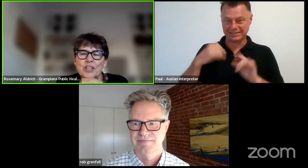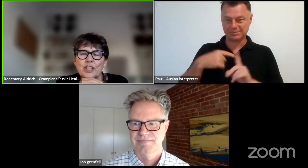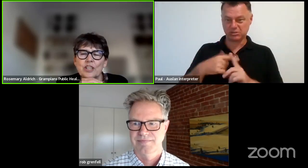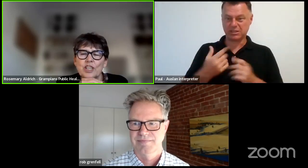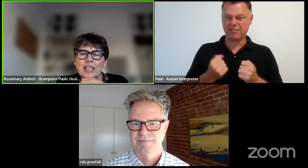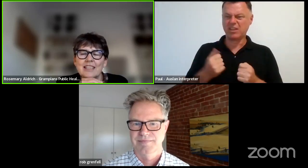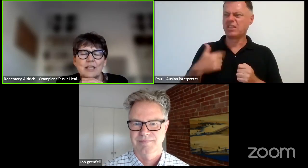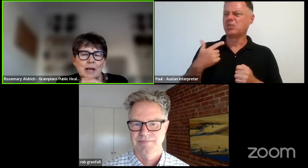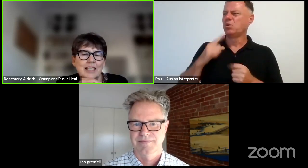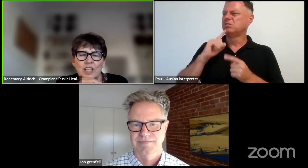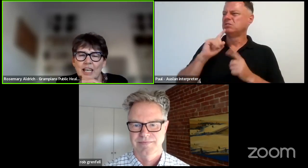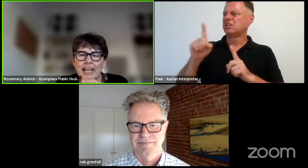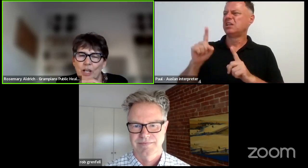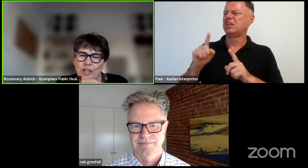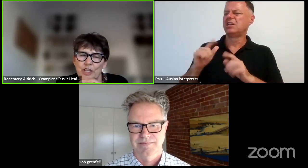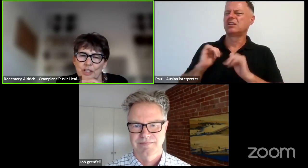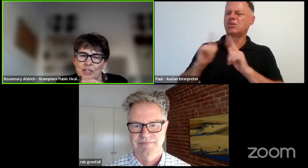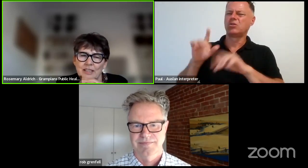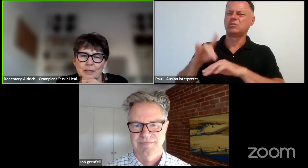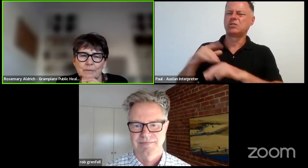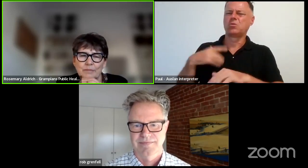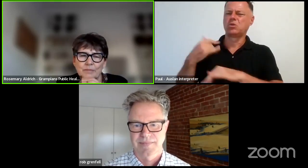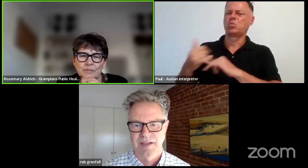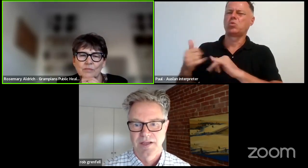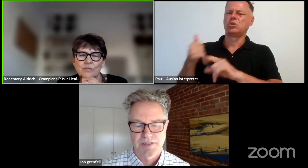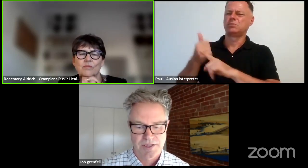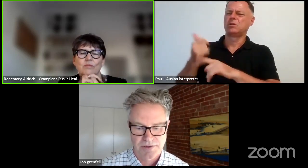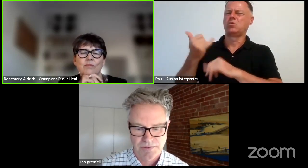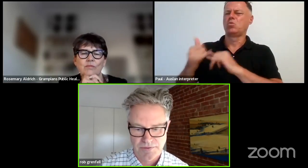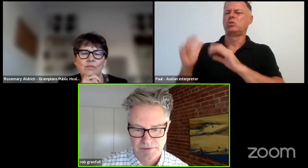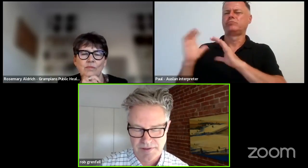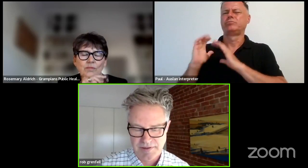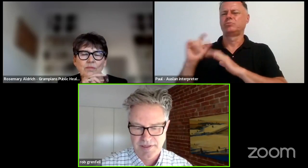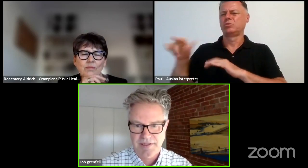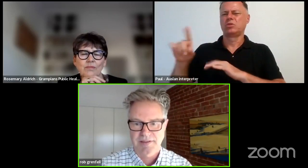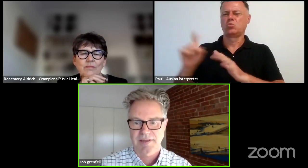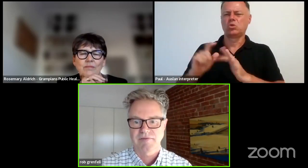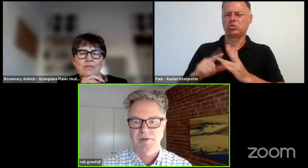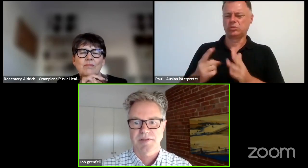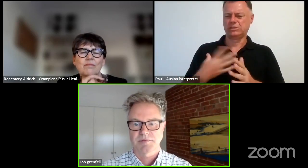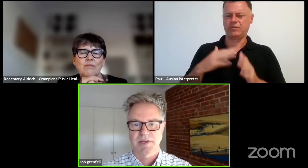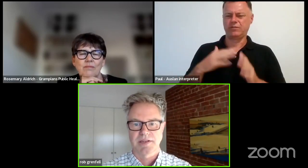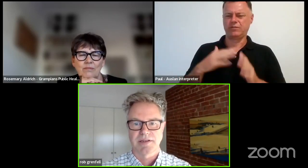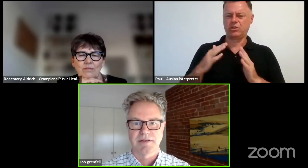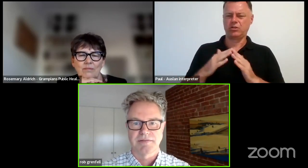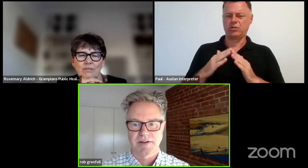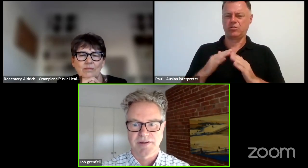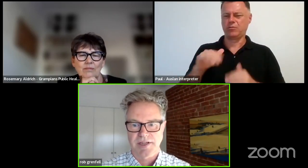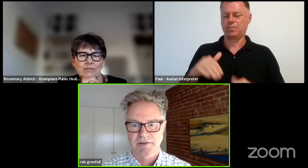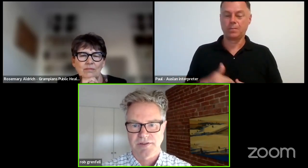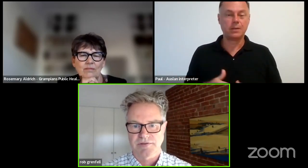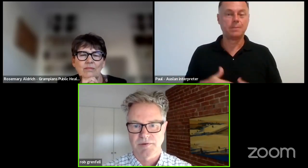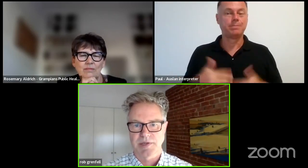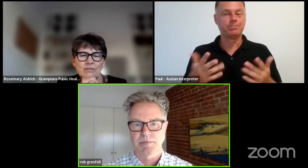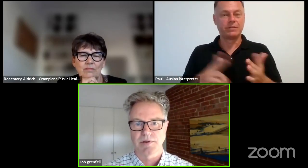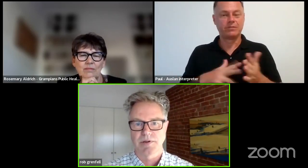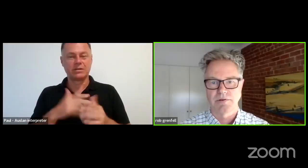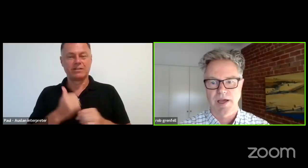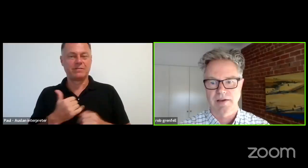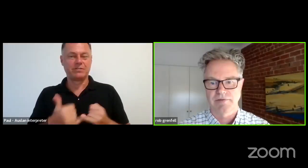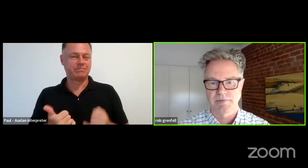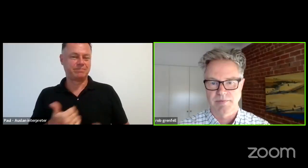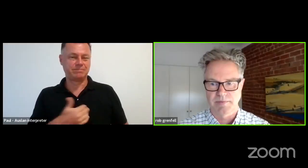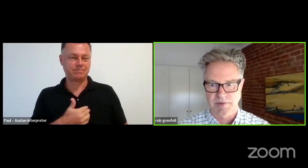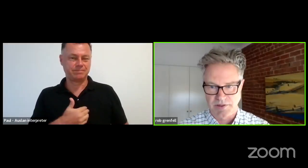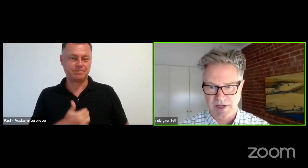for best action? She has some underlying health issues. So the government has been very generous for people